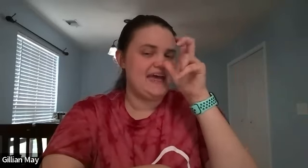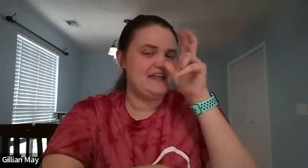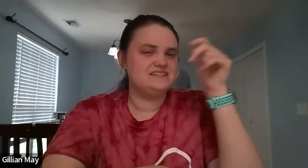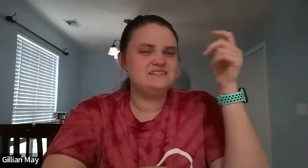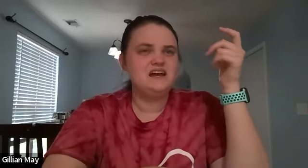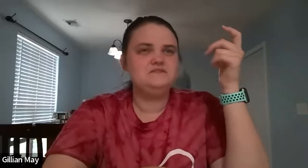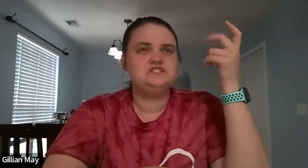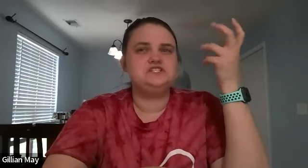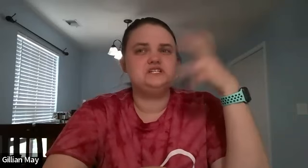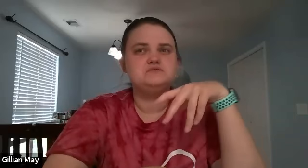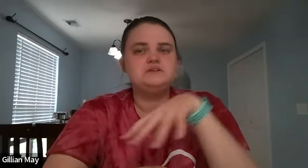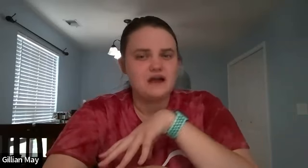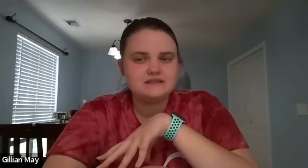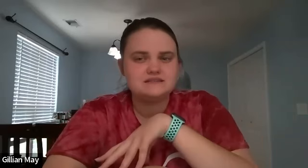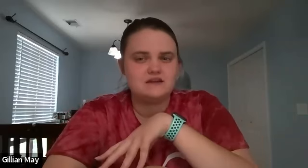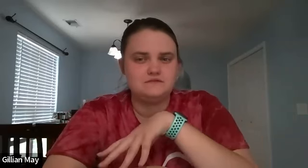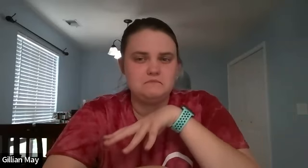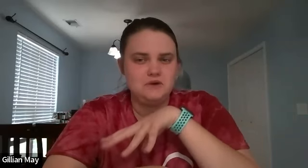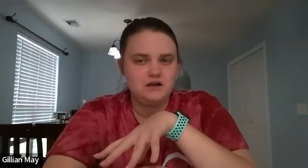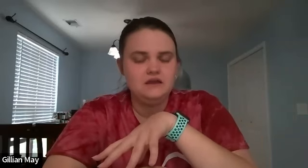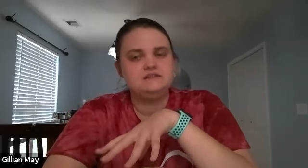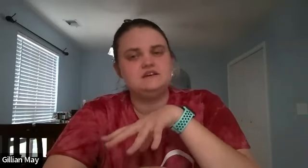And this is kind of a generalized sign for bug. It's